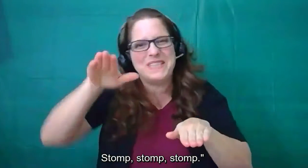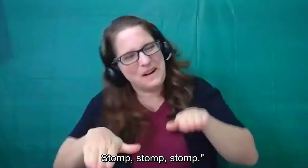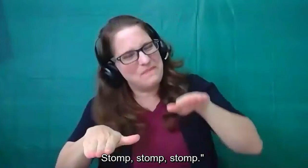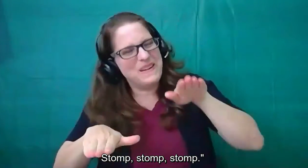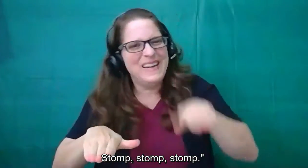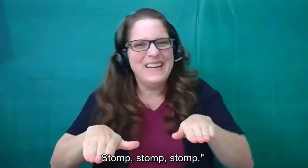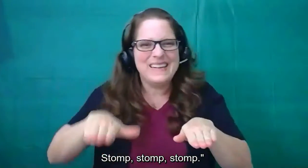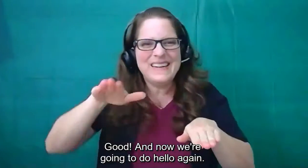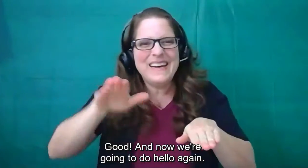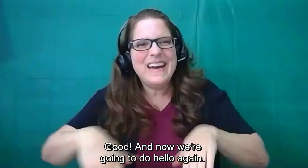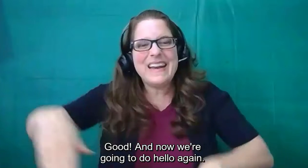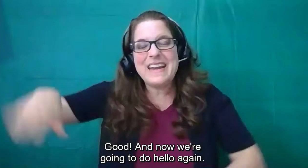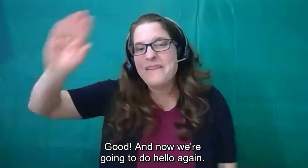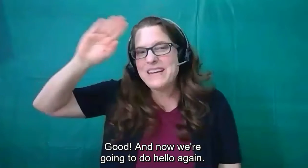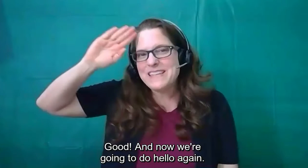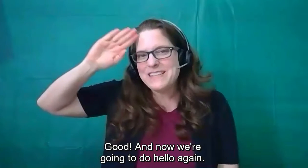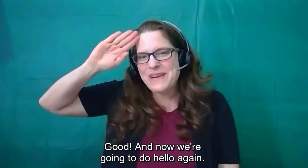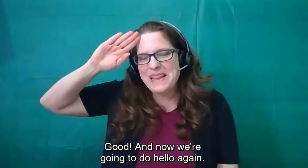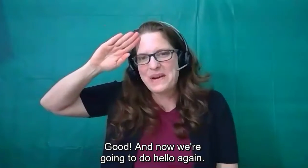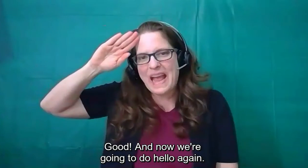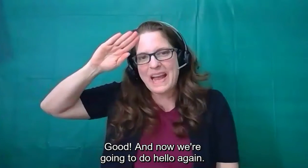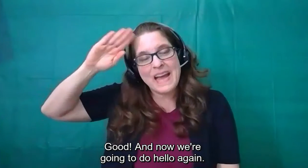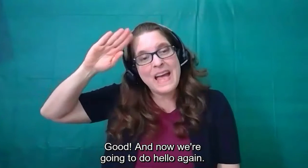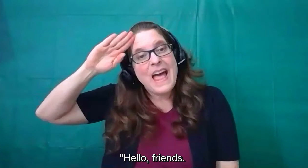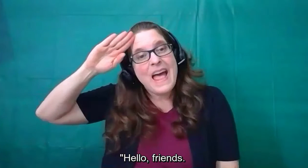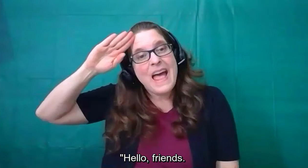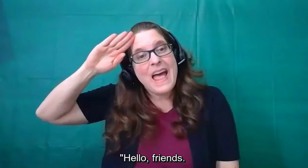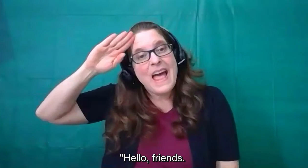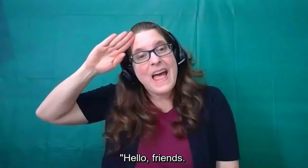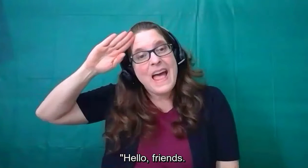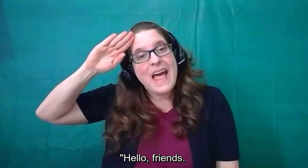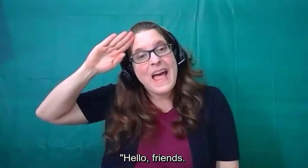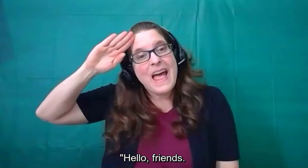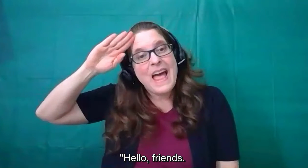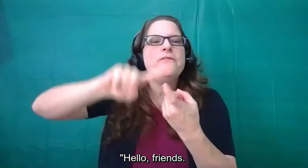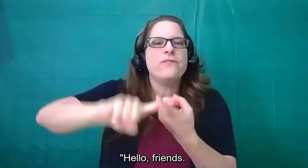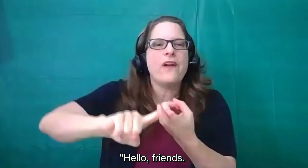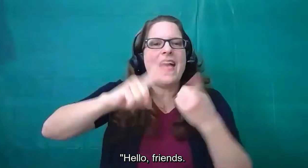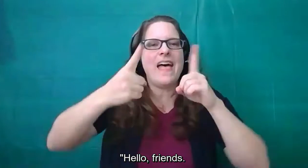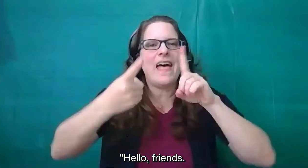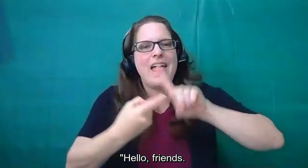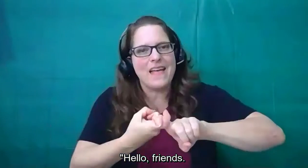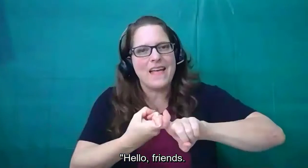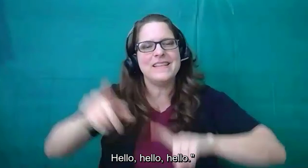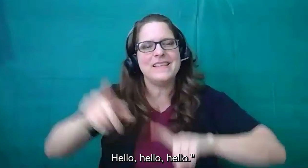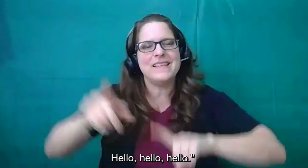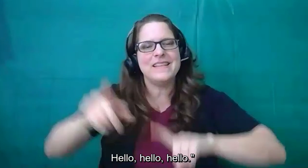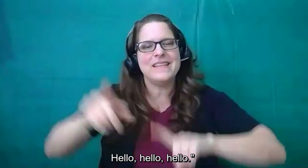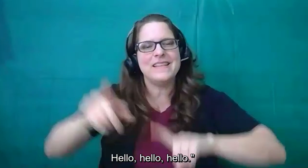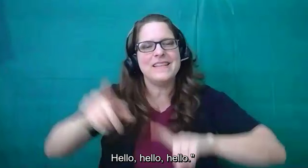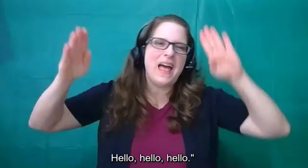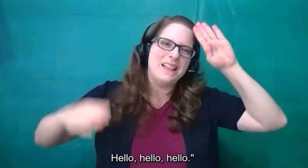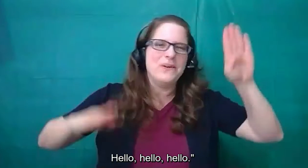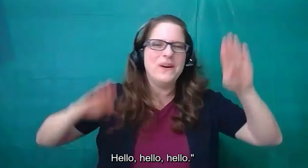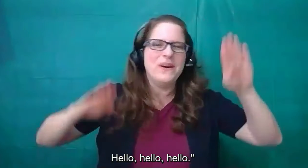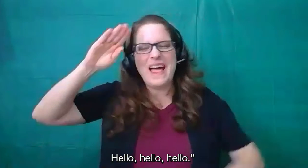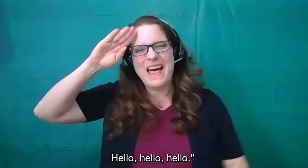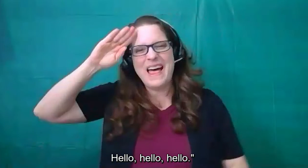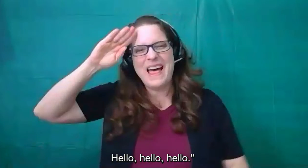stomp. Good. And now we're going to do hello again. Hello, friends. Hello, hello, hello.